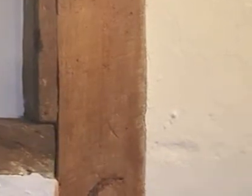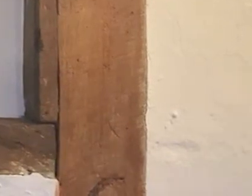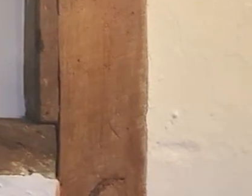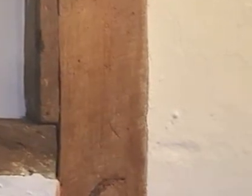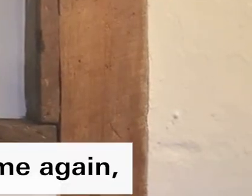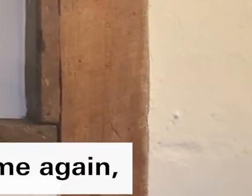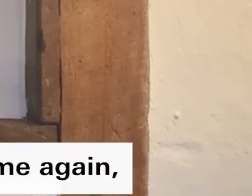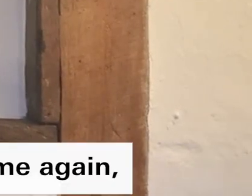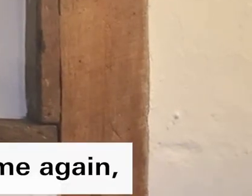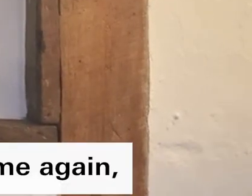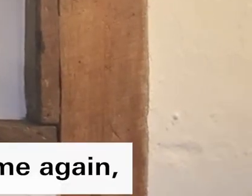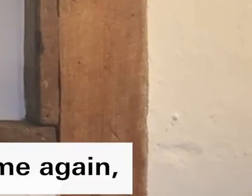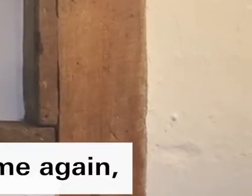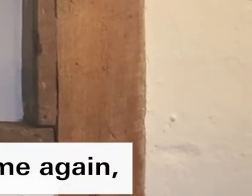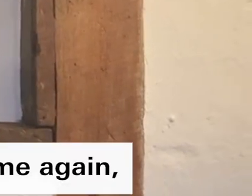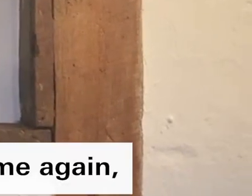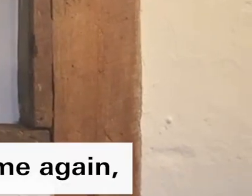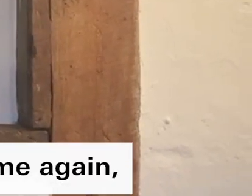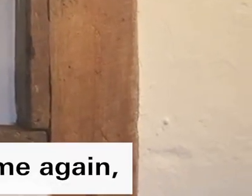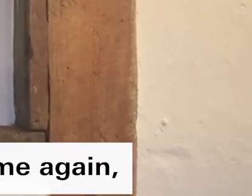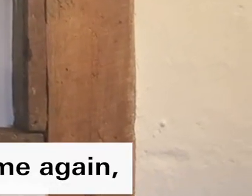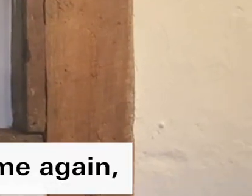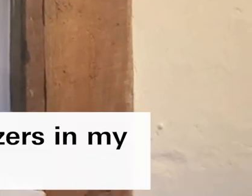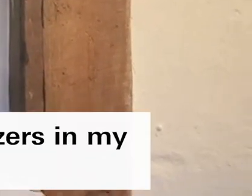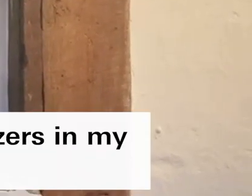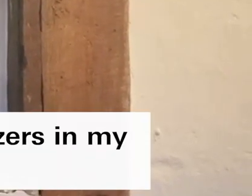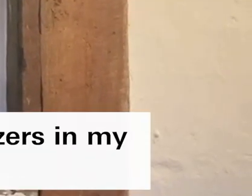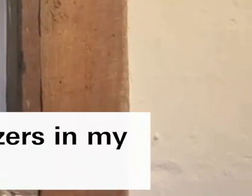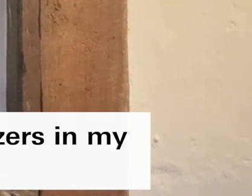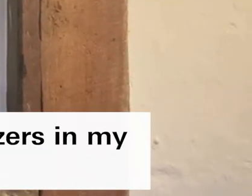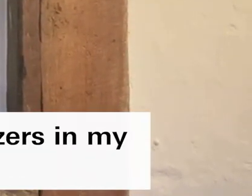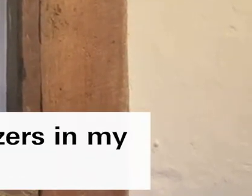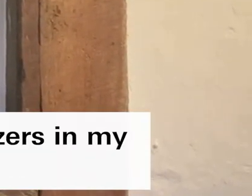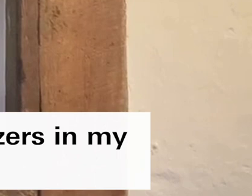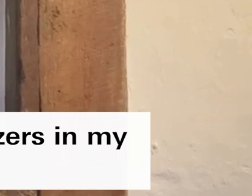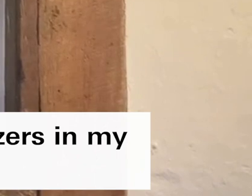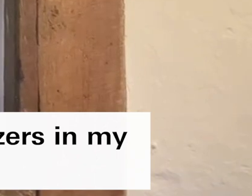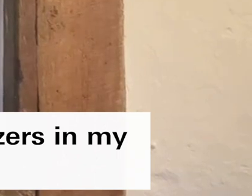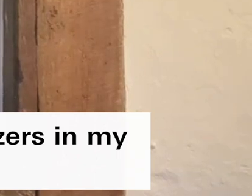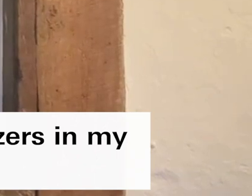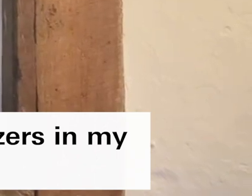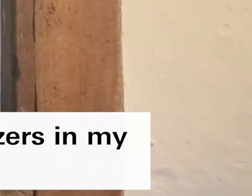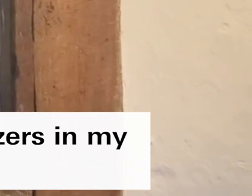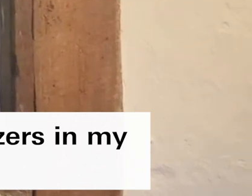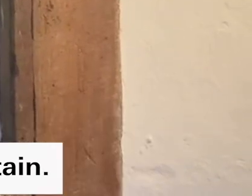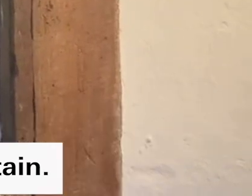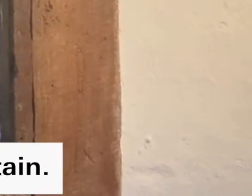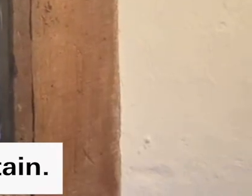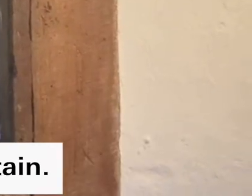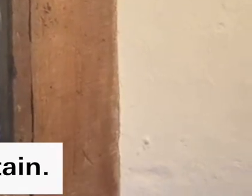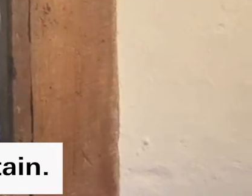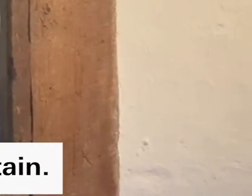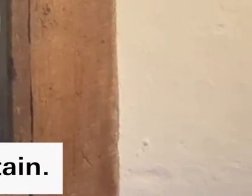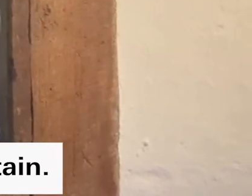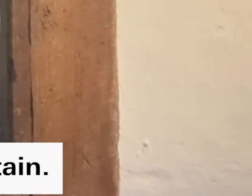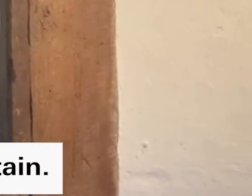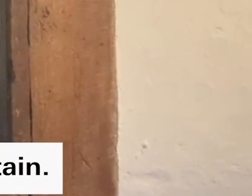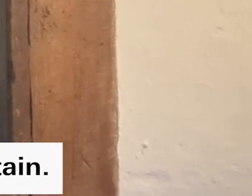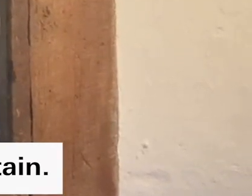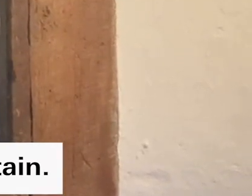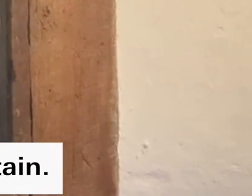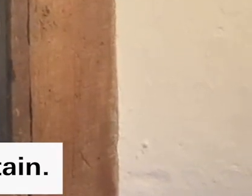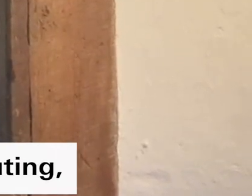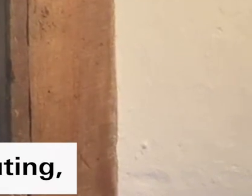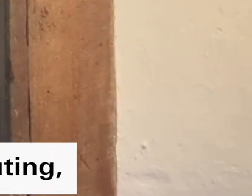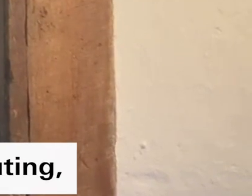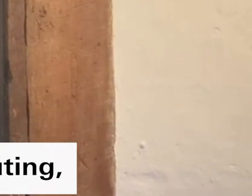Autism. Thunder and lightning strike me again, making the thundering bulldozers in my eardrums get going that I